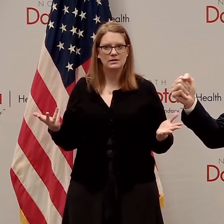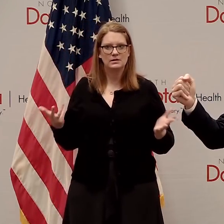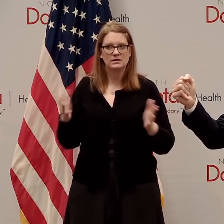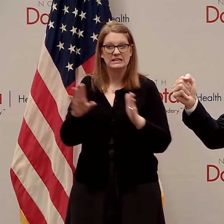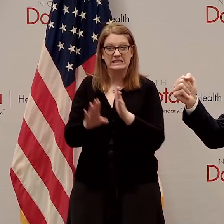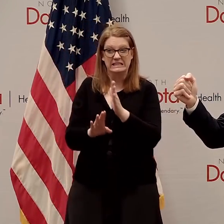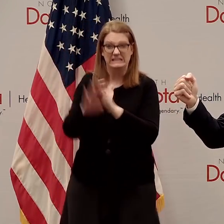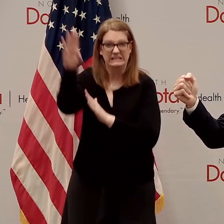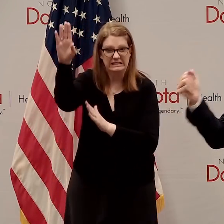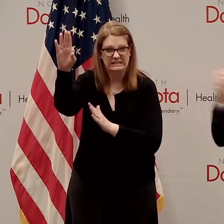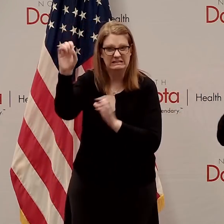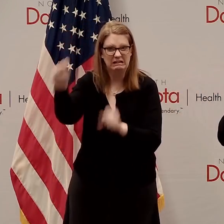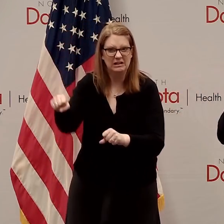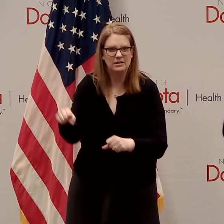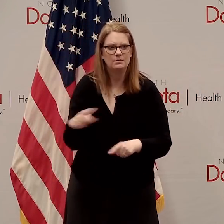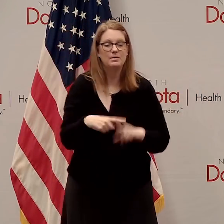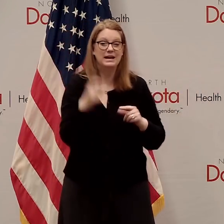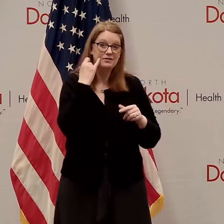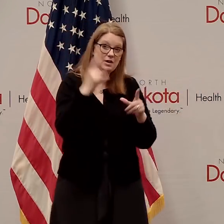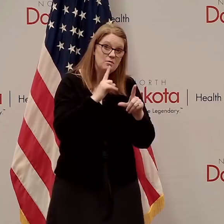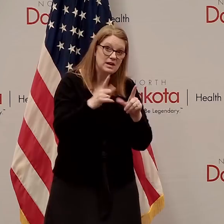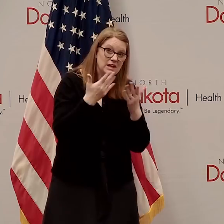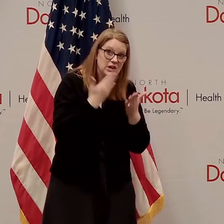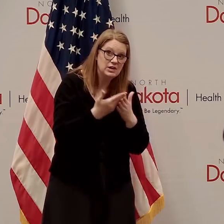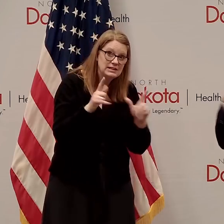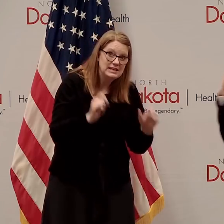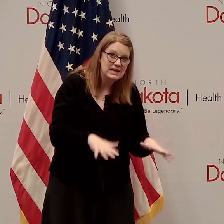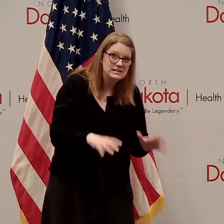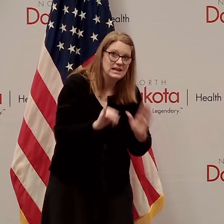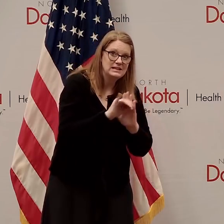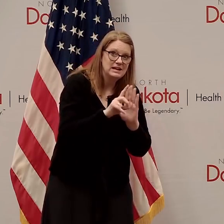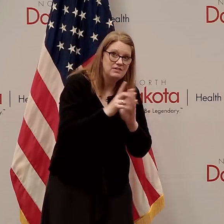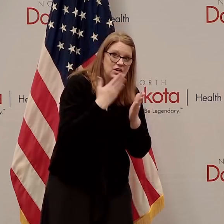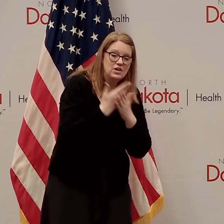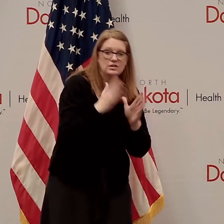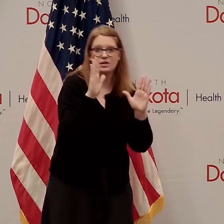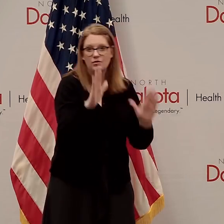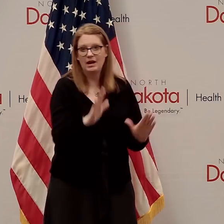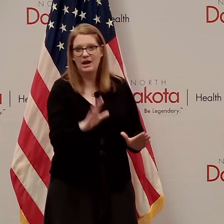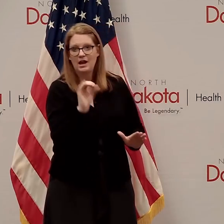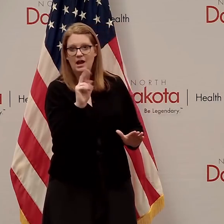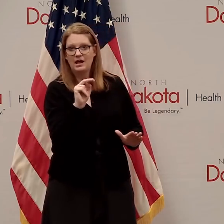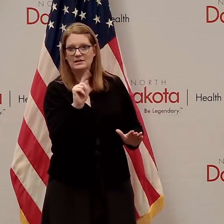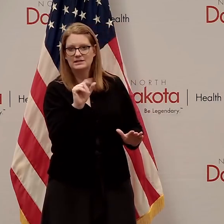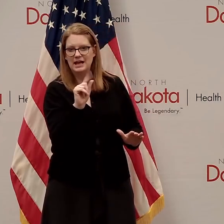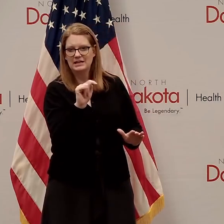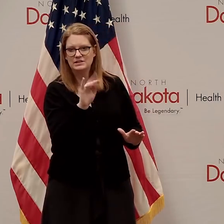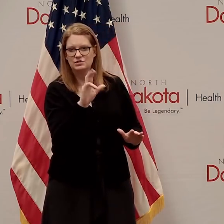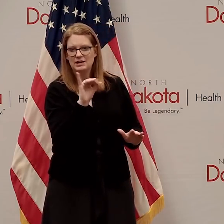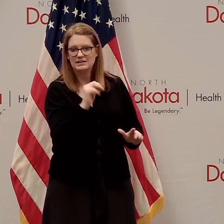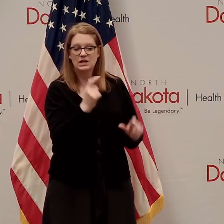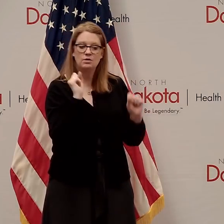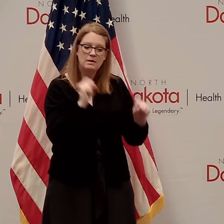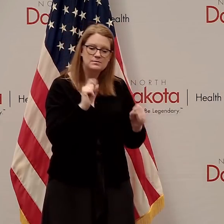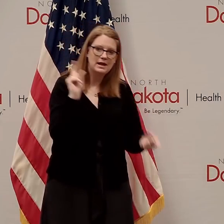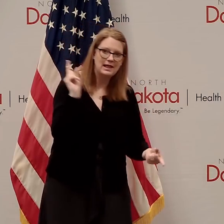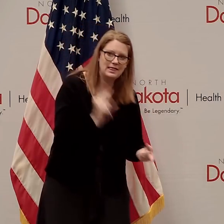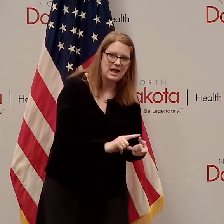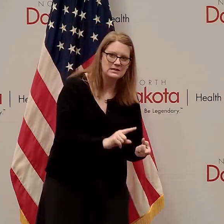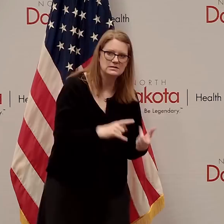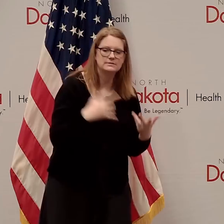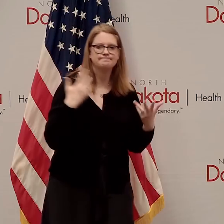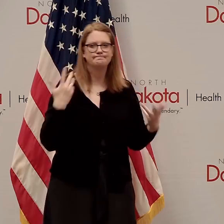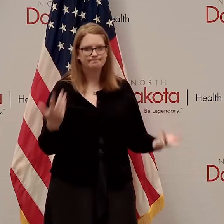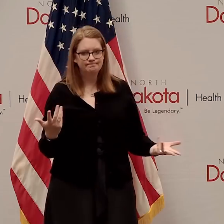what if we've got really good testing and we identify that early and we do great contact tracing? Well, then that would be less. And so there are things that we can